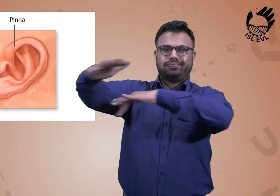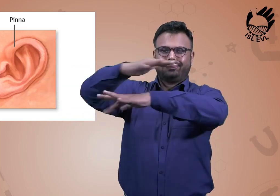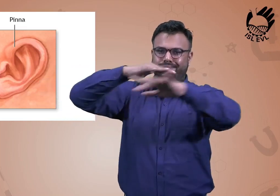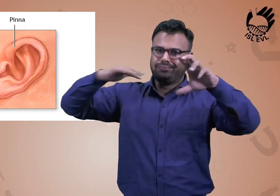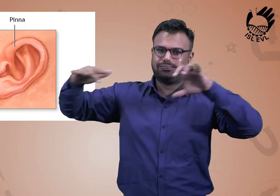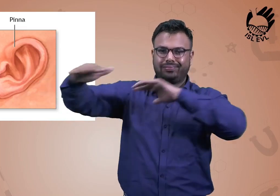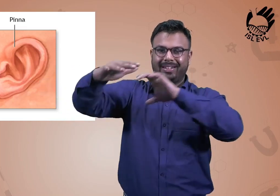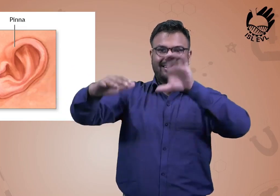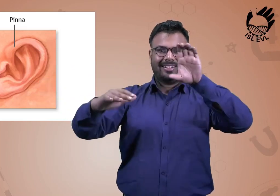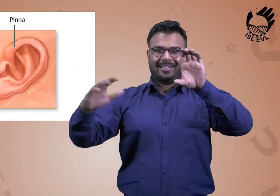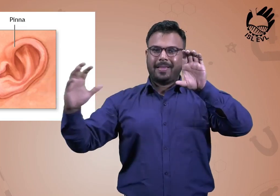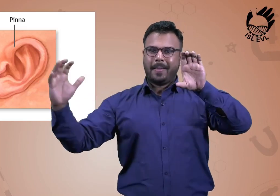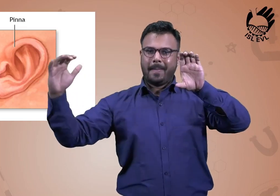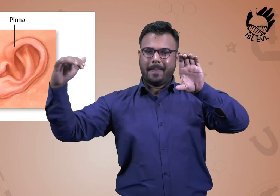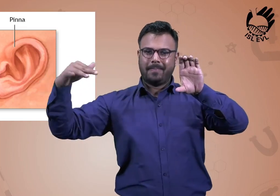This is the pinna.